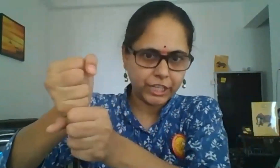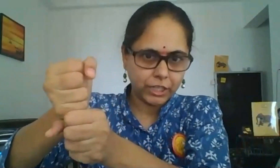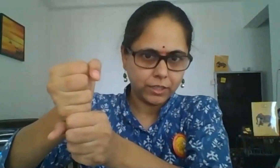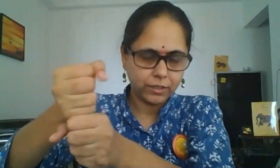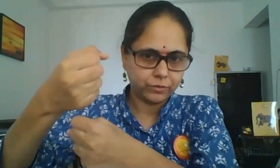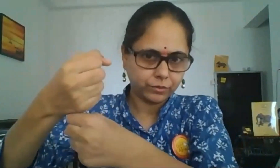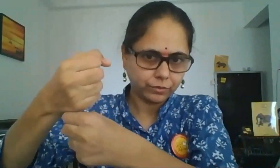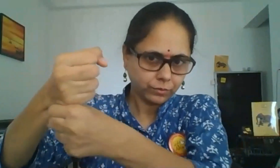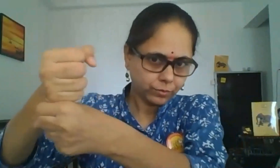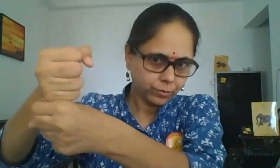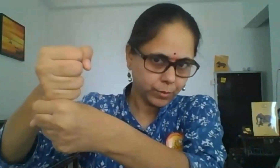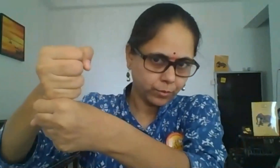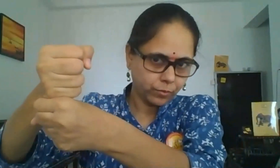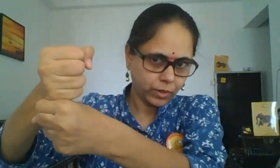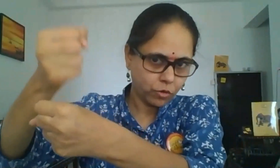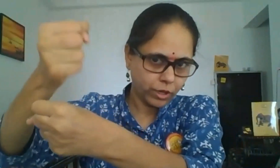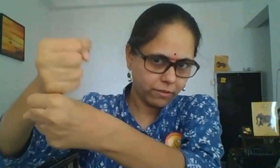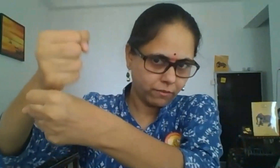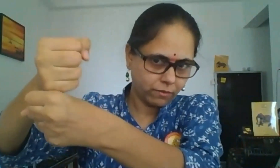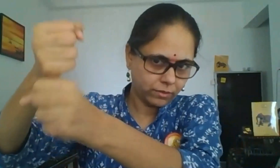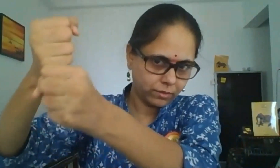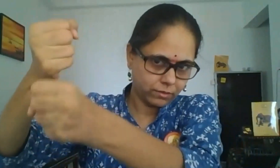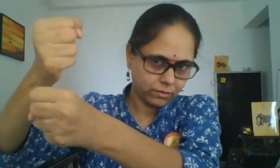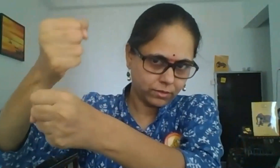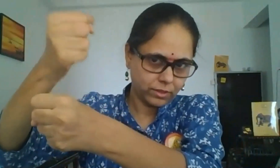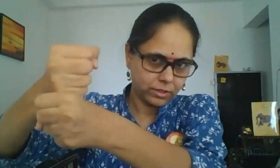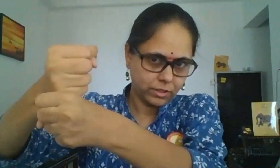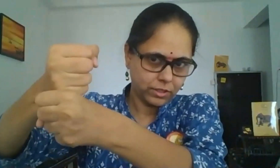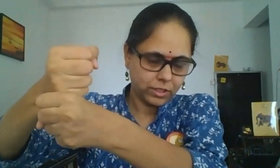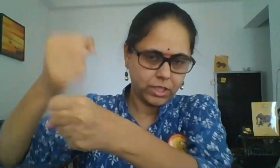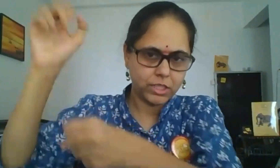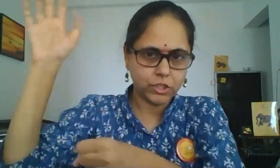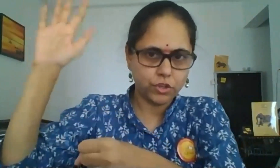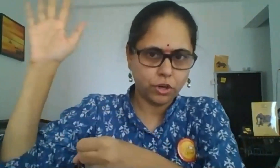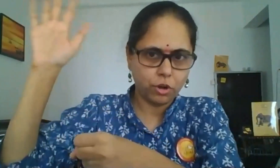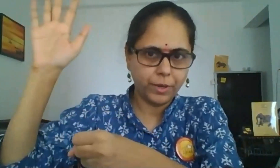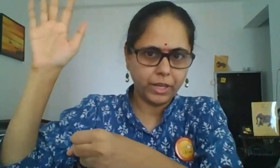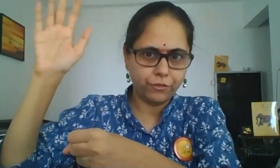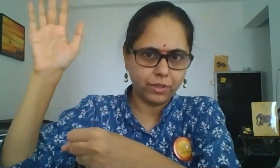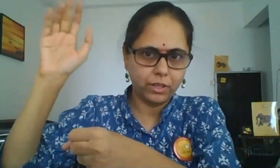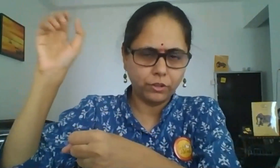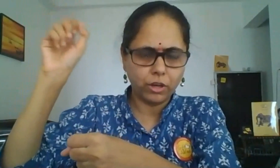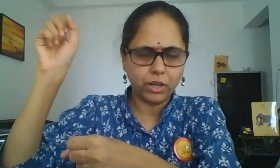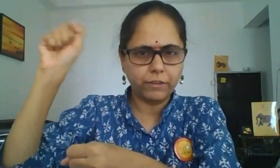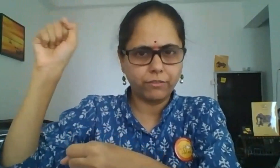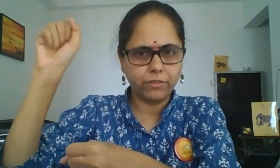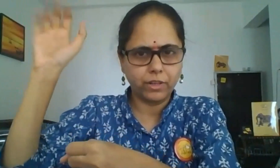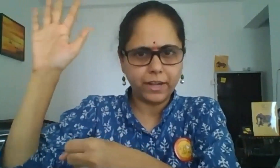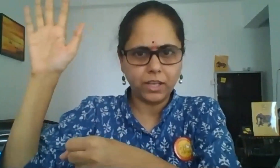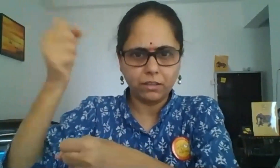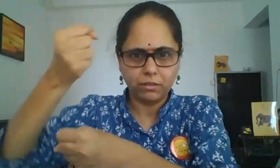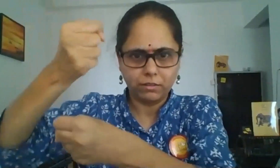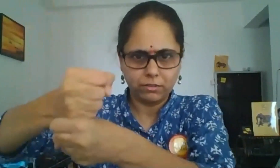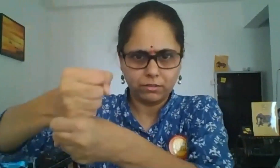G. Okay, this is your dummy. If you're a righty,